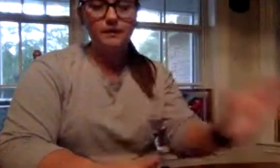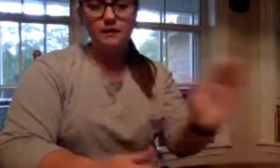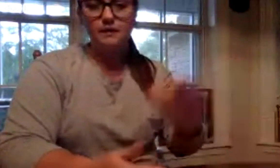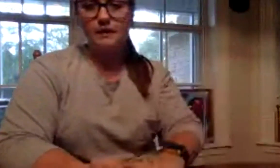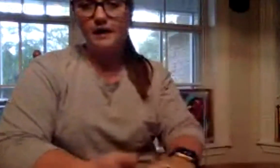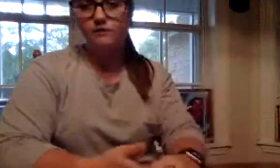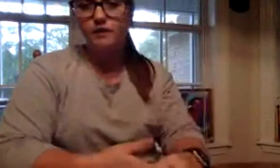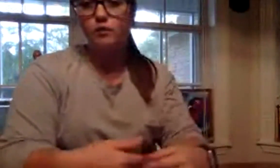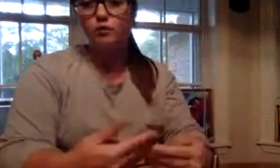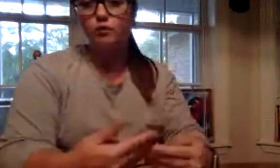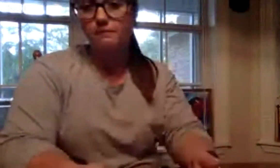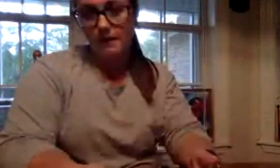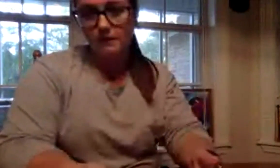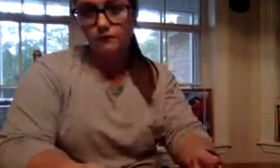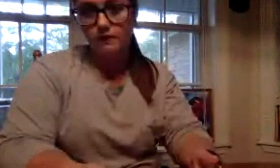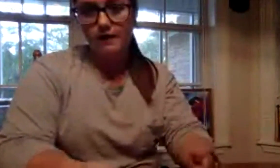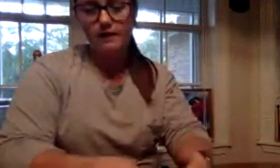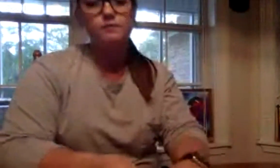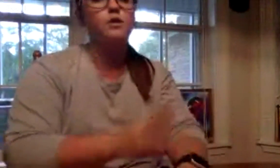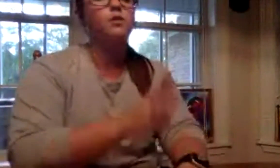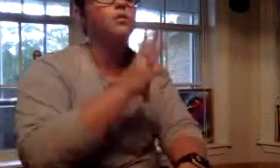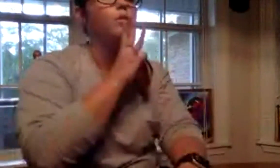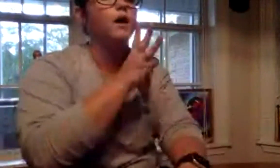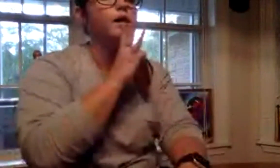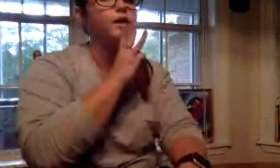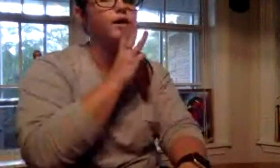and then have them remand for the item. So water,